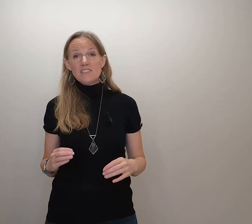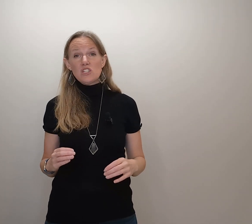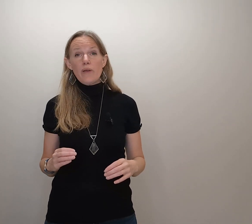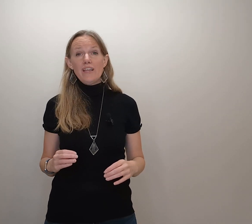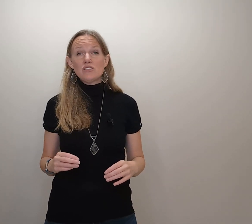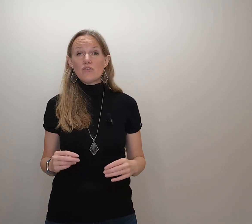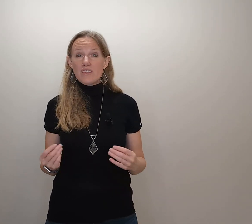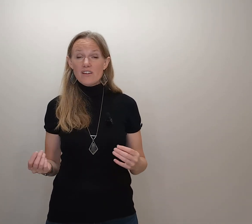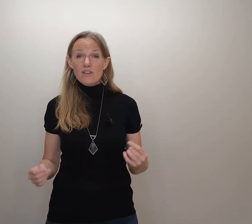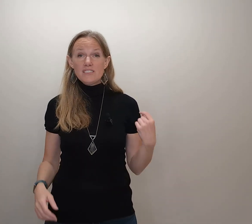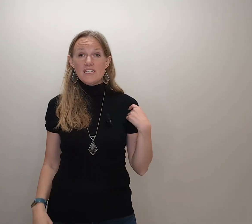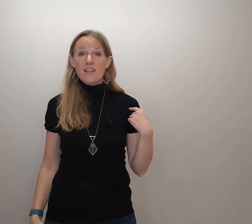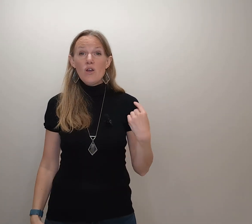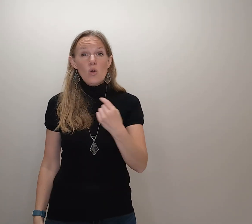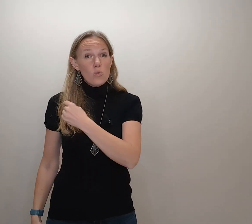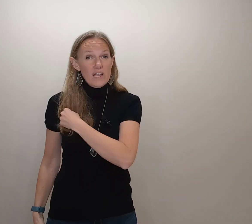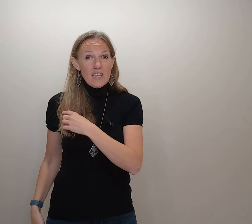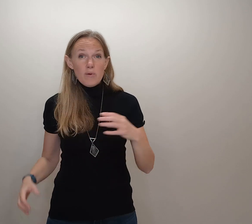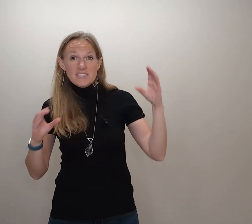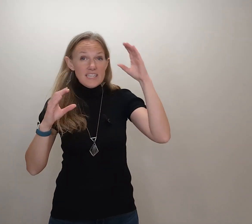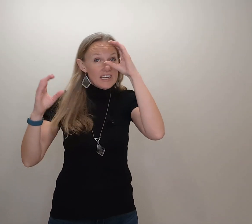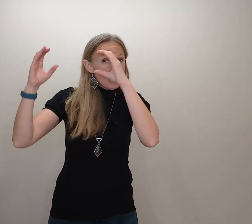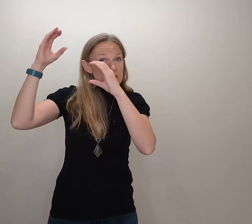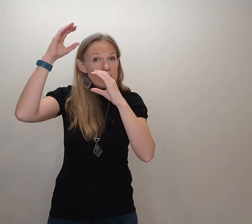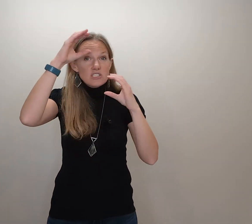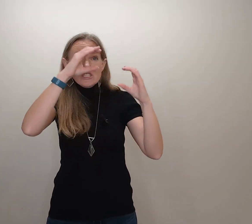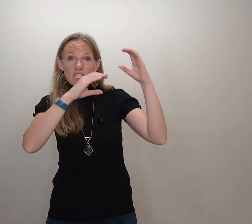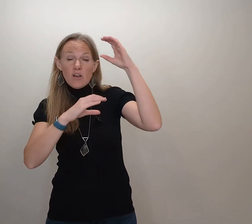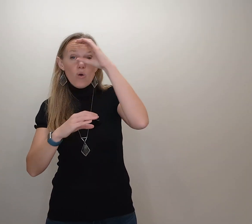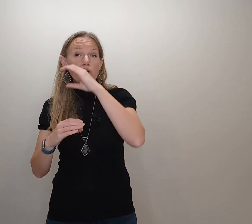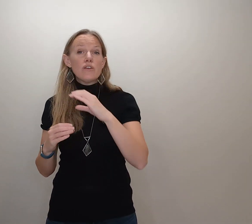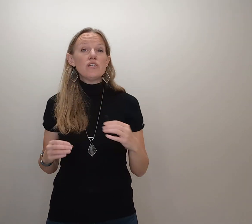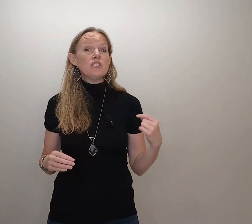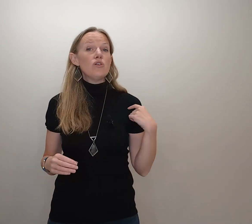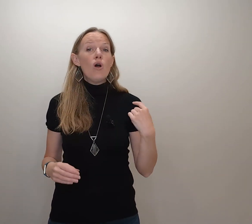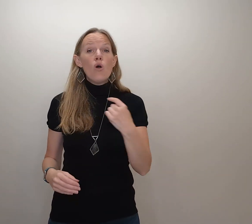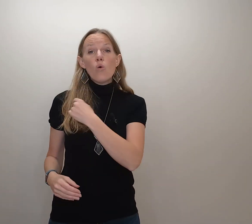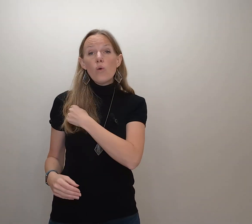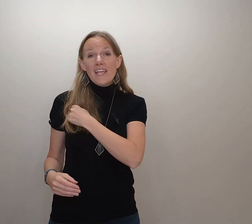lost our way. So for there you can say we, and once again you can be searching, or you can do